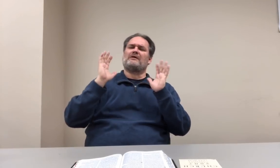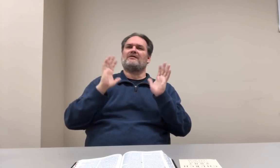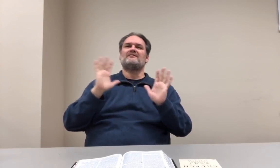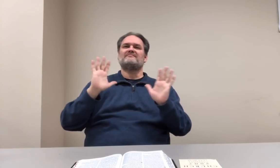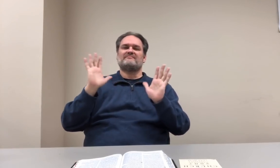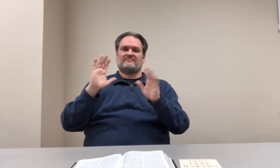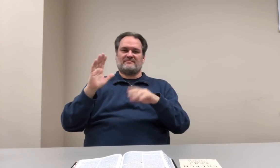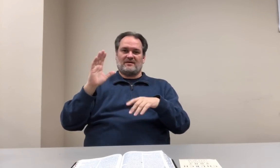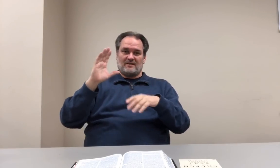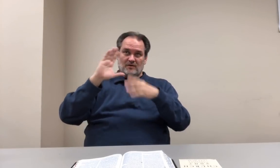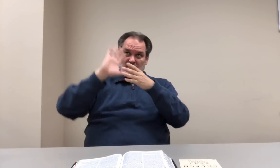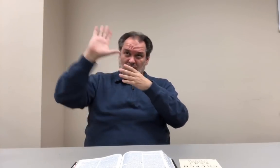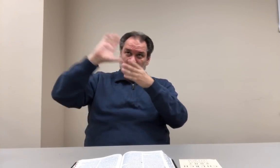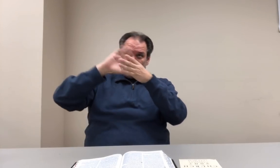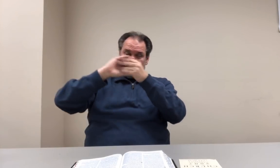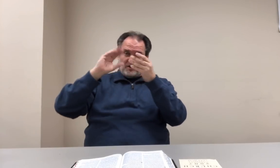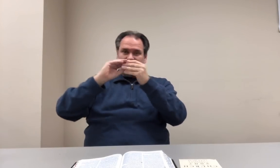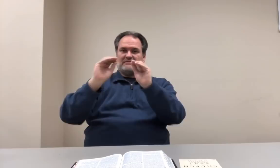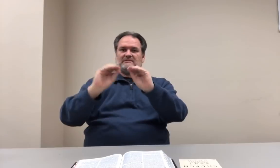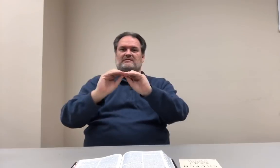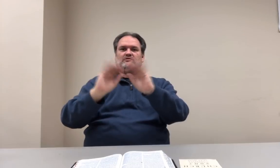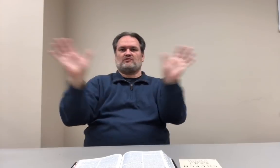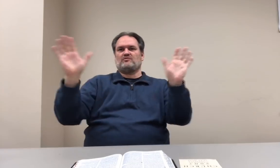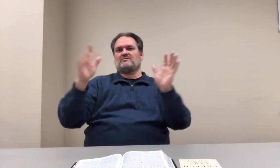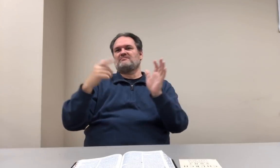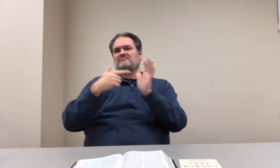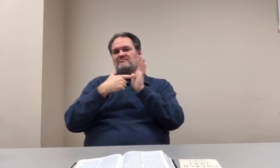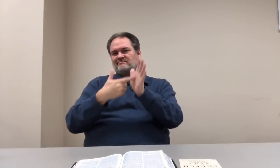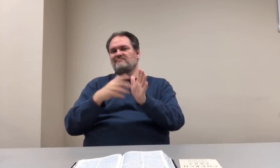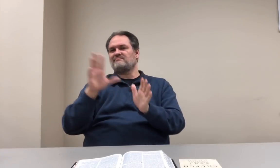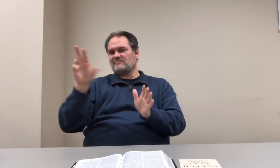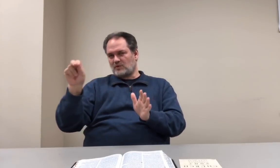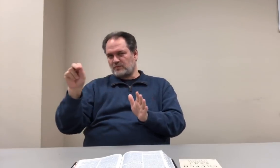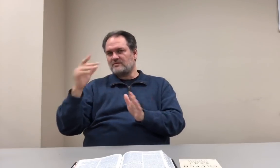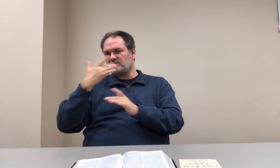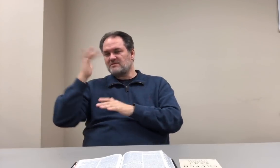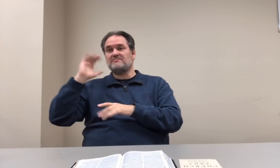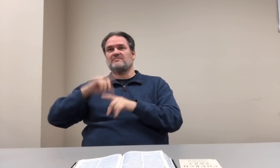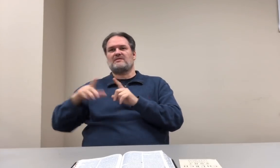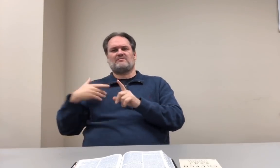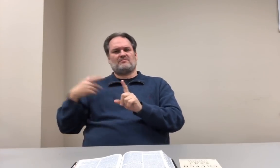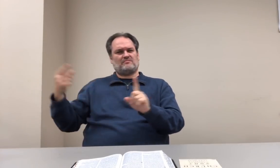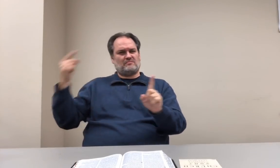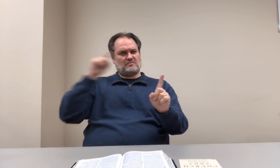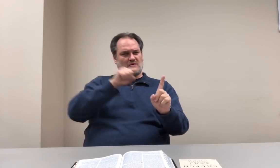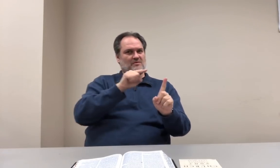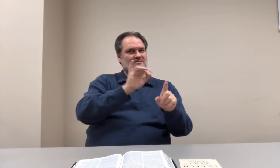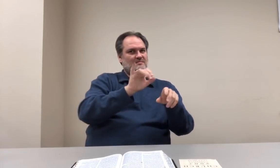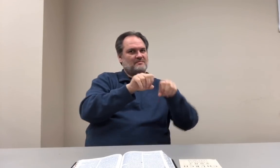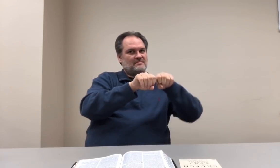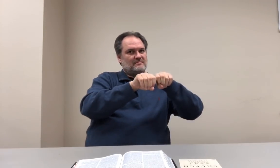worse. And if He is changing in some way for that, then He cannot be God. Francis Turner said it this